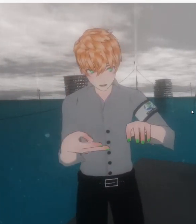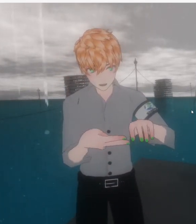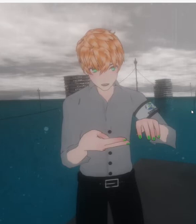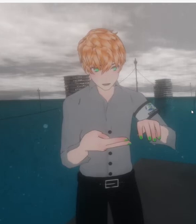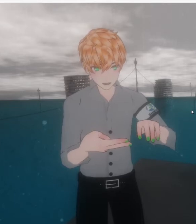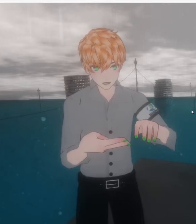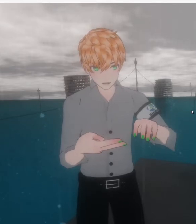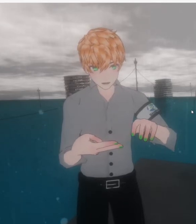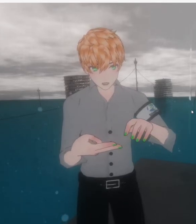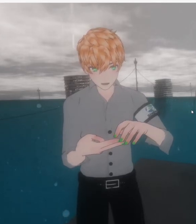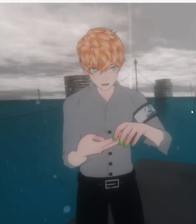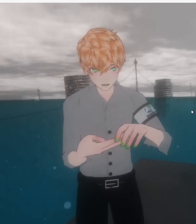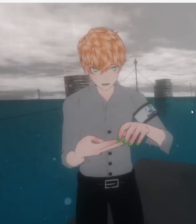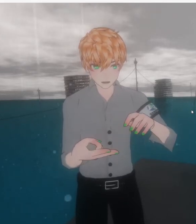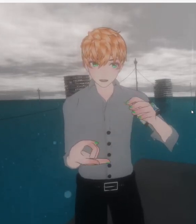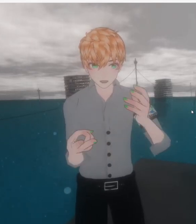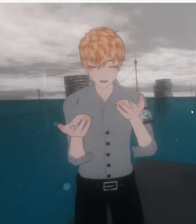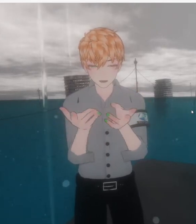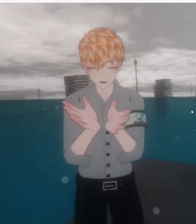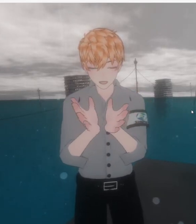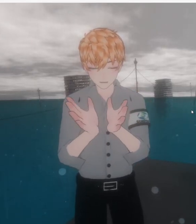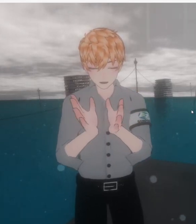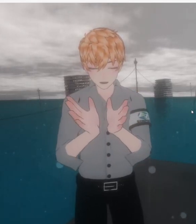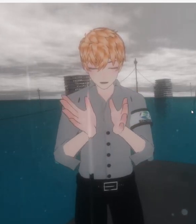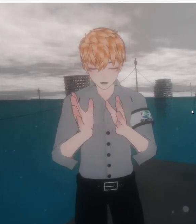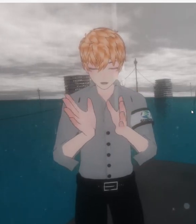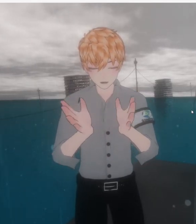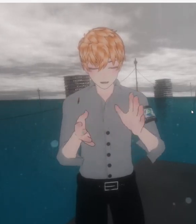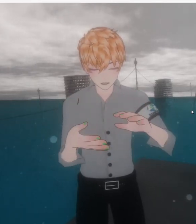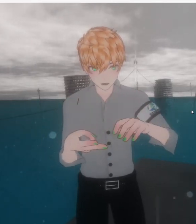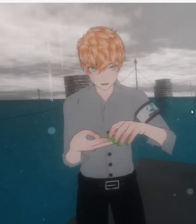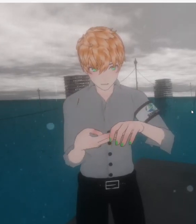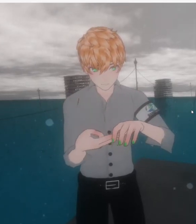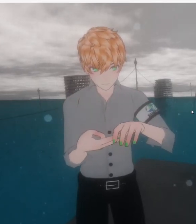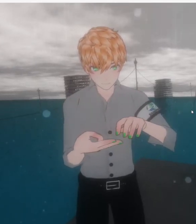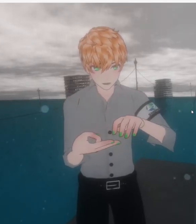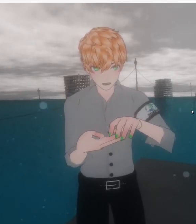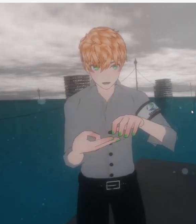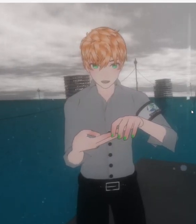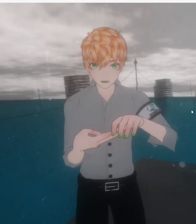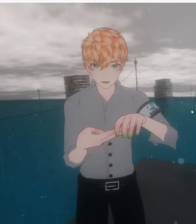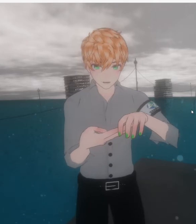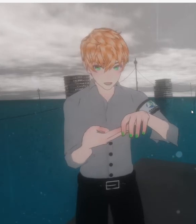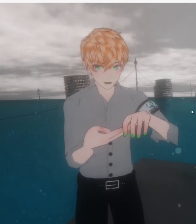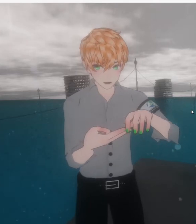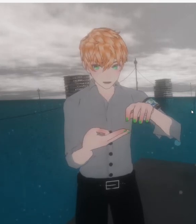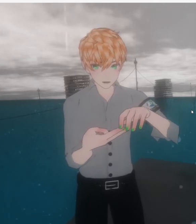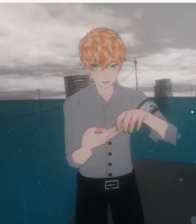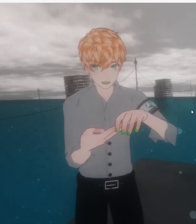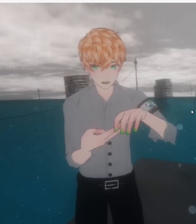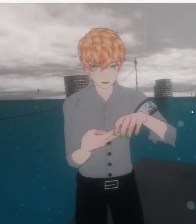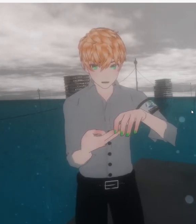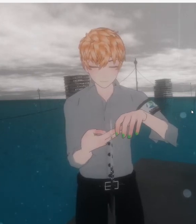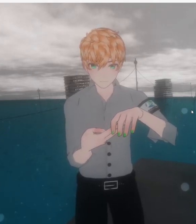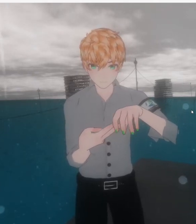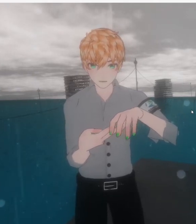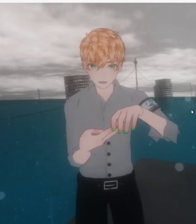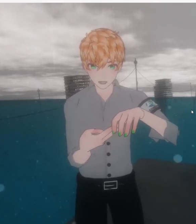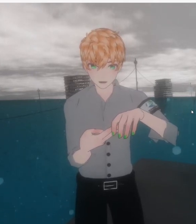That's like actually going in bed. And because I have controllers here, I can't actually put my fingers under the covers that